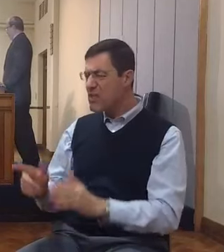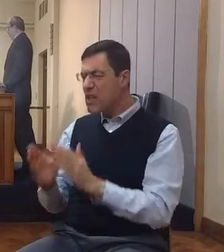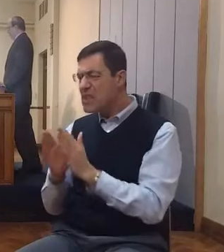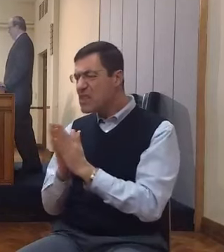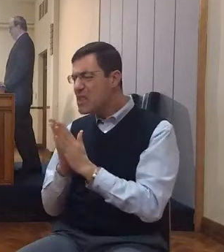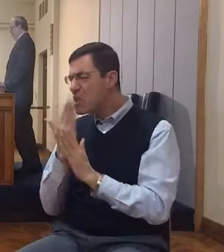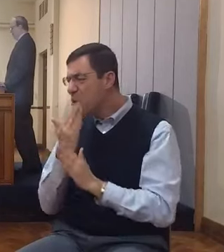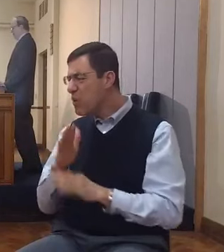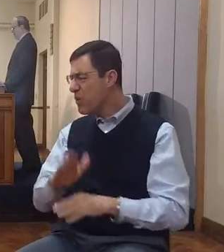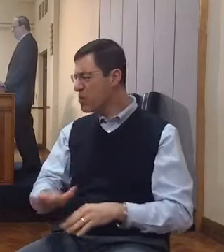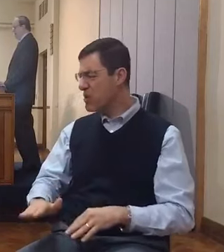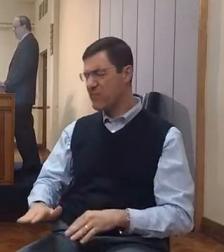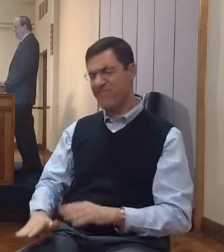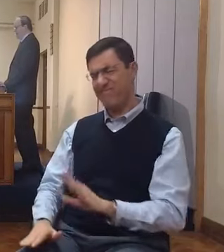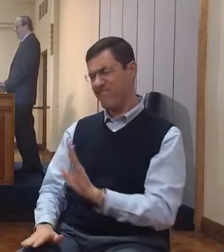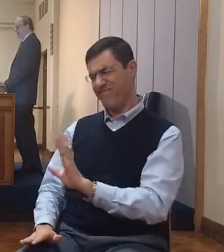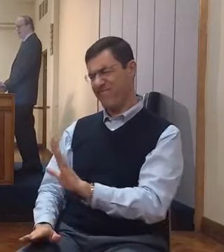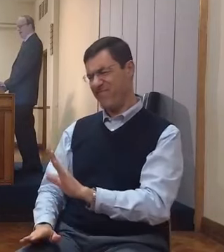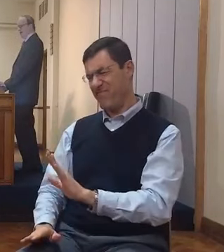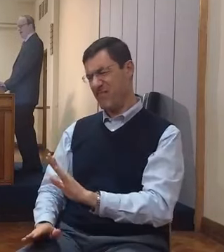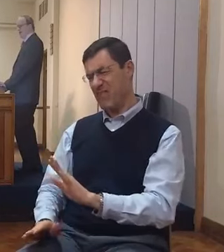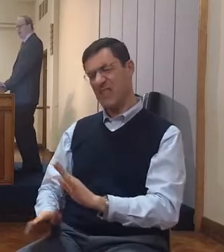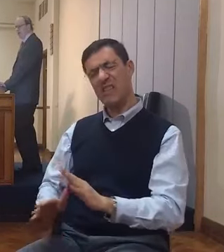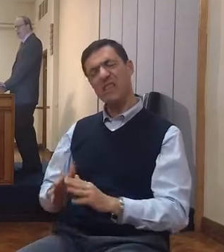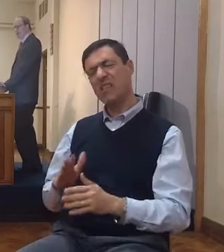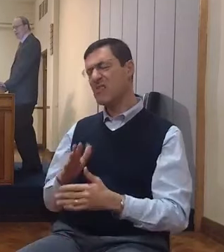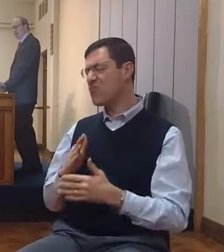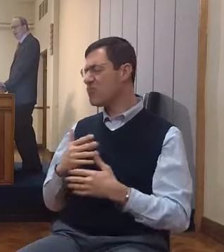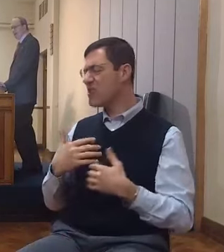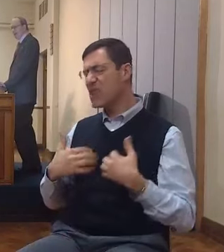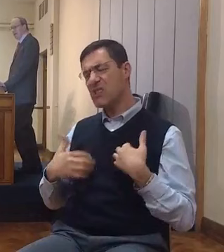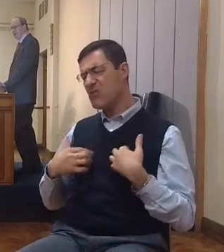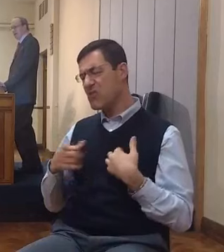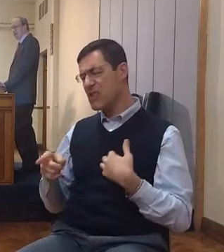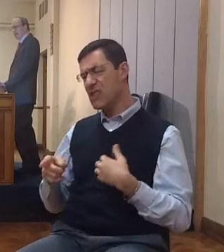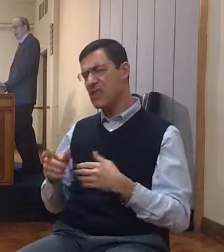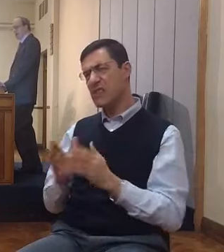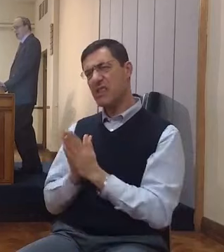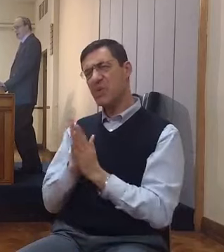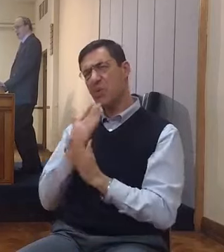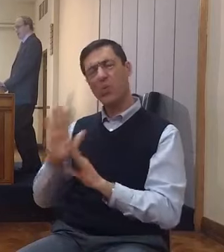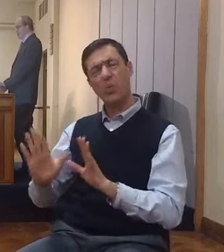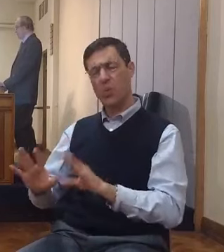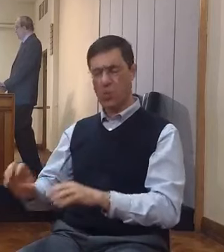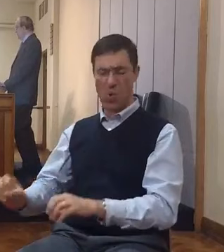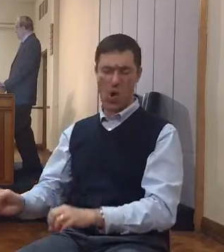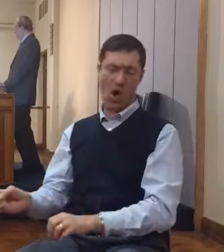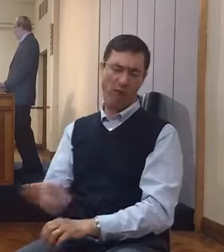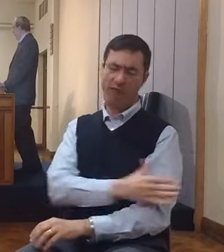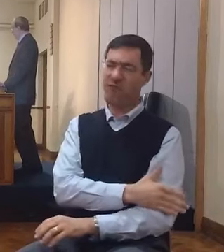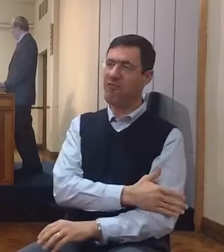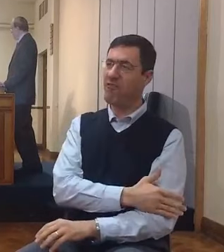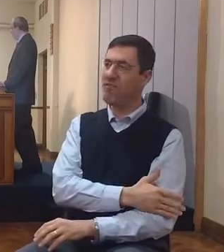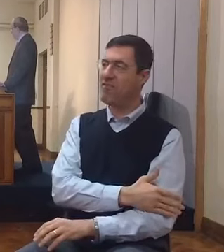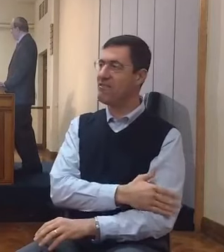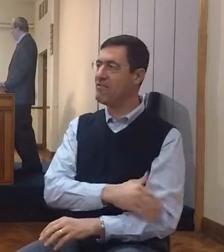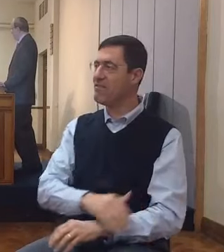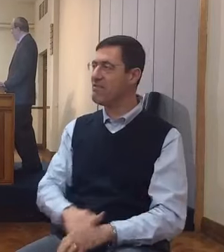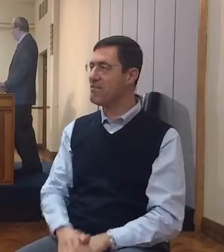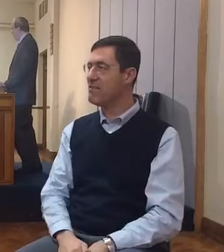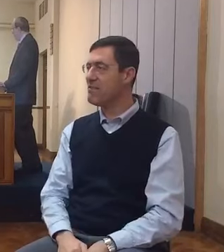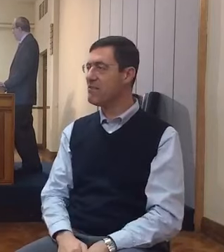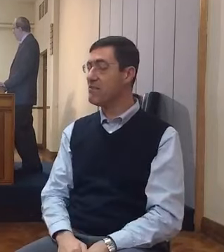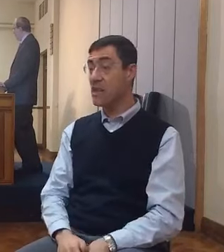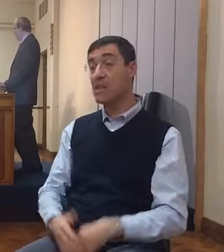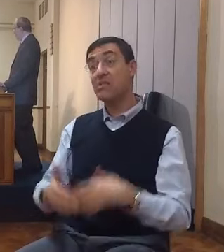for children. We're not interested in Sunday schools, and indeed even conservative churches